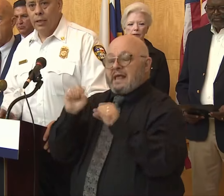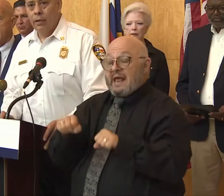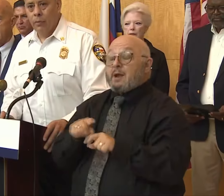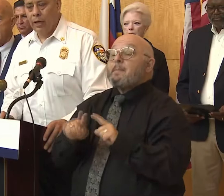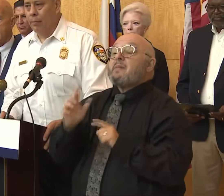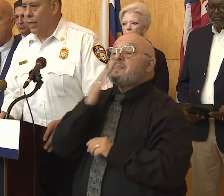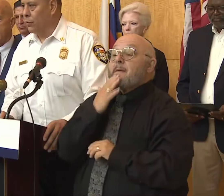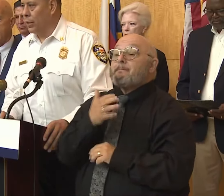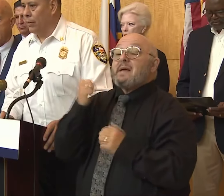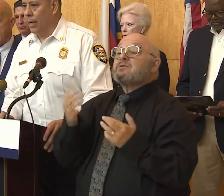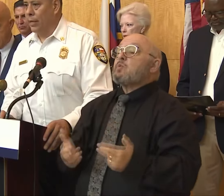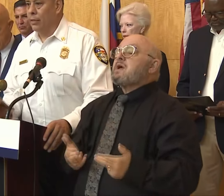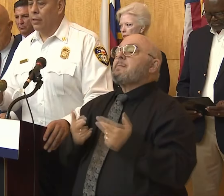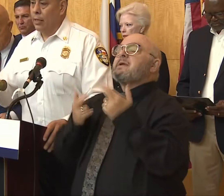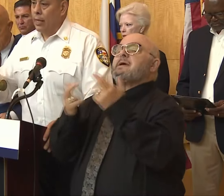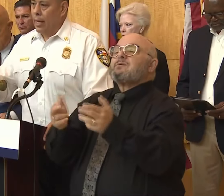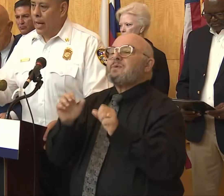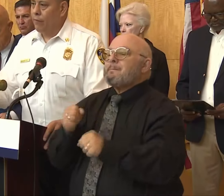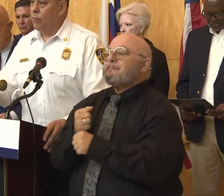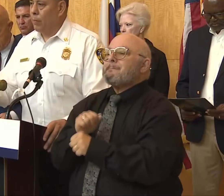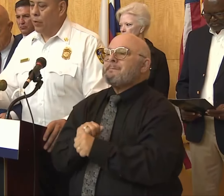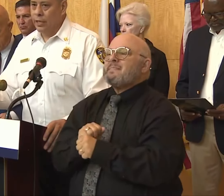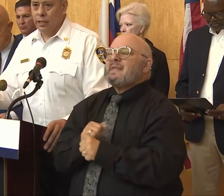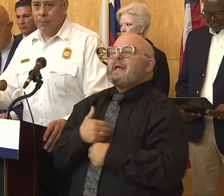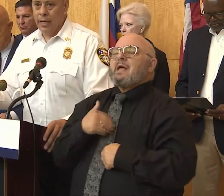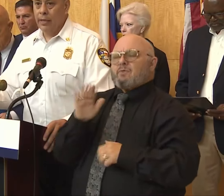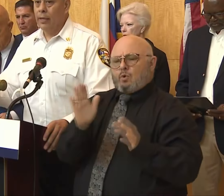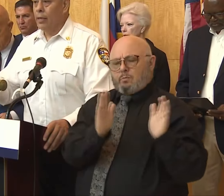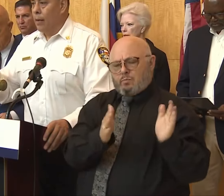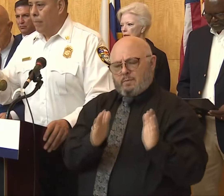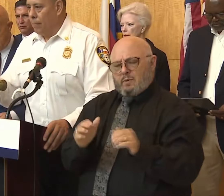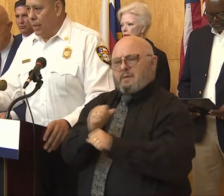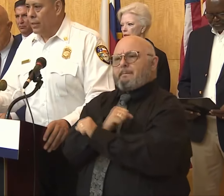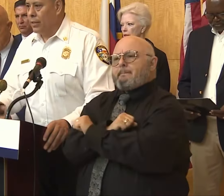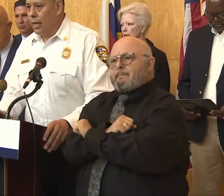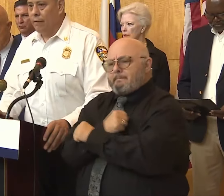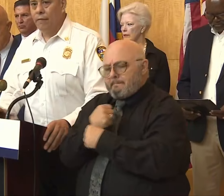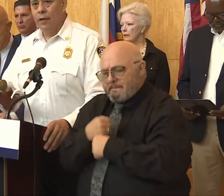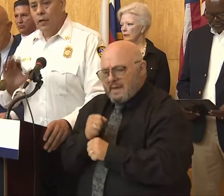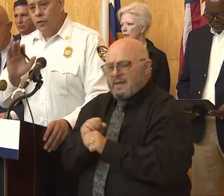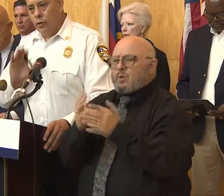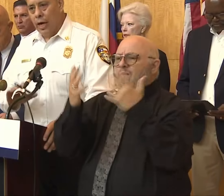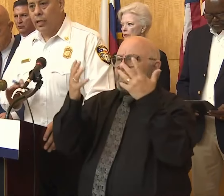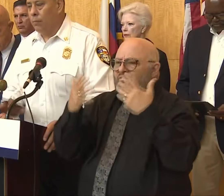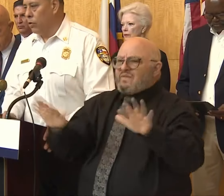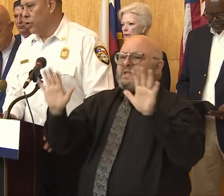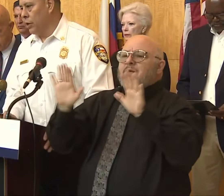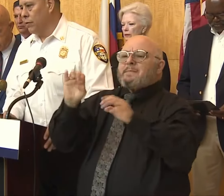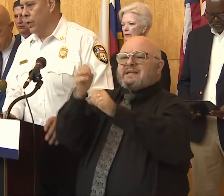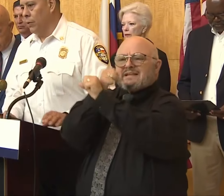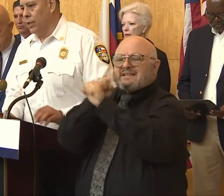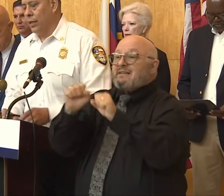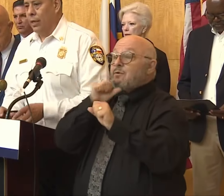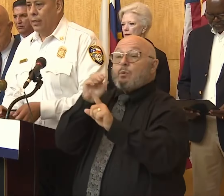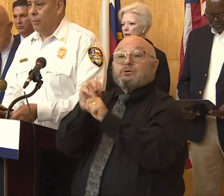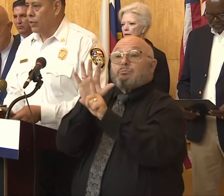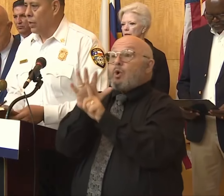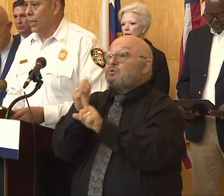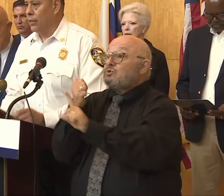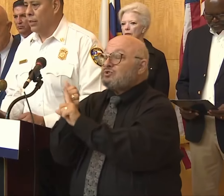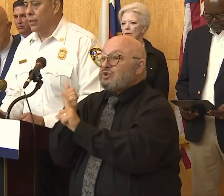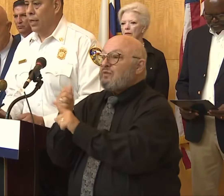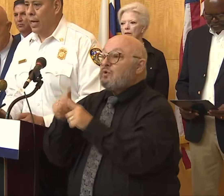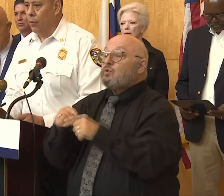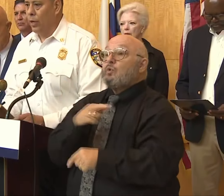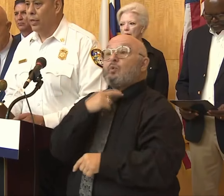best recommendation we can make is have your preparations made, be safe, do not expose yourself to any risk, especially